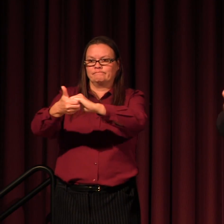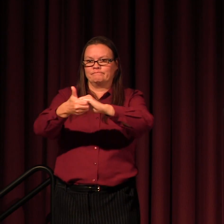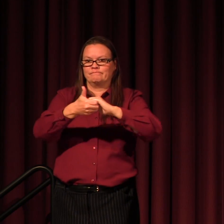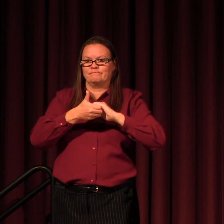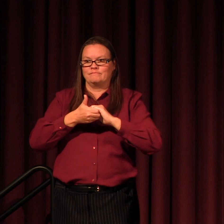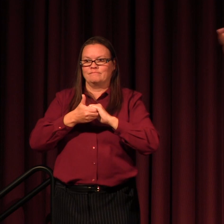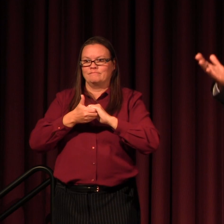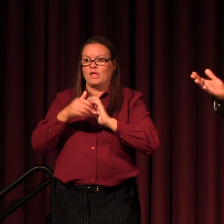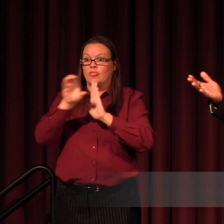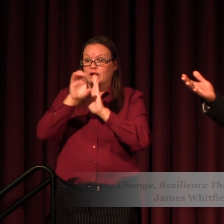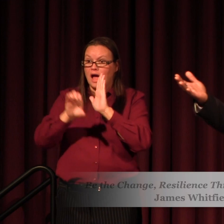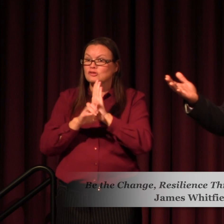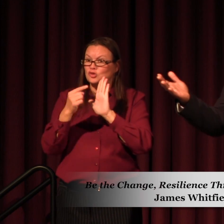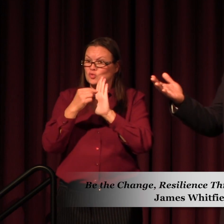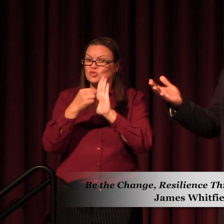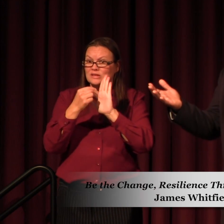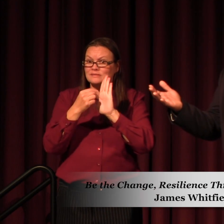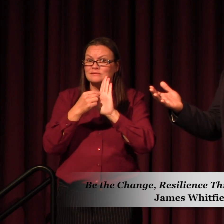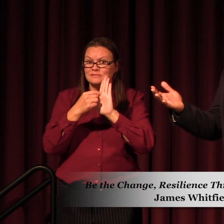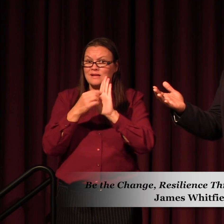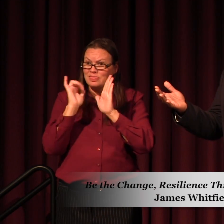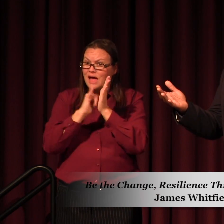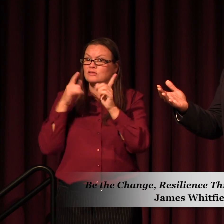It's the first line.